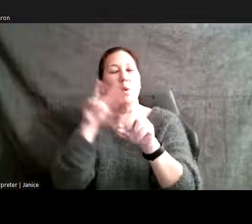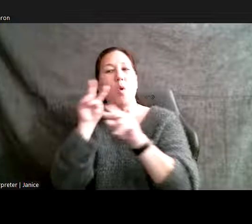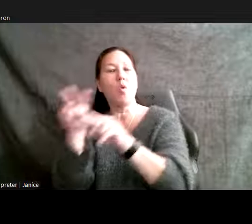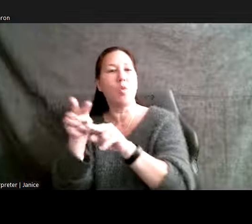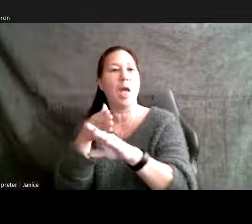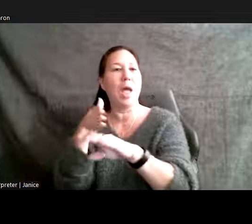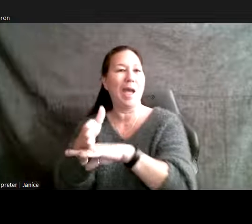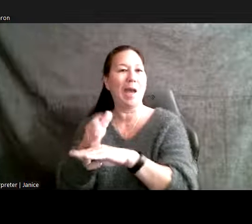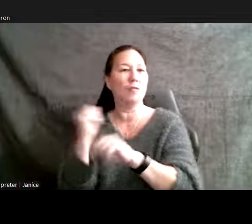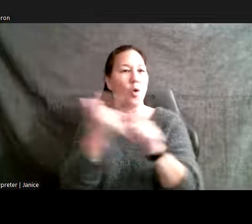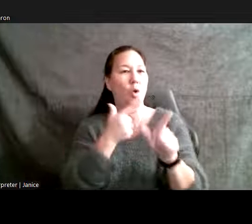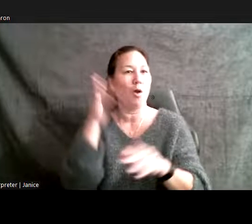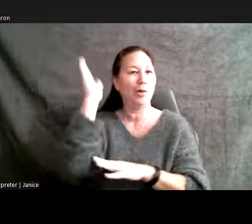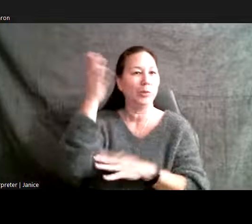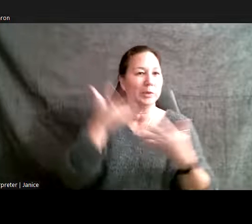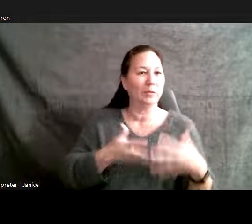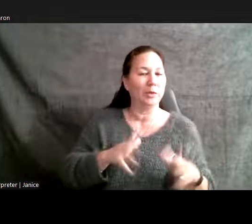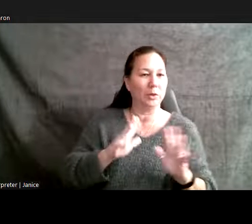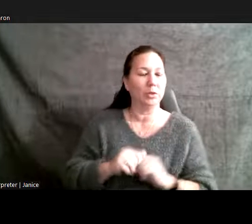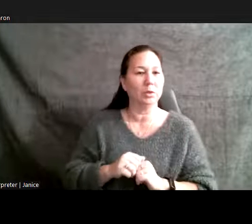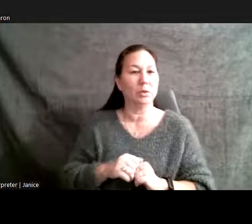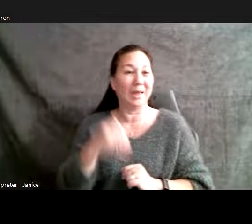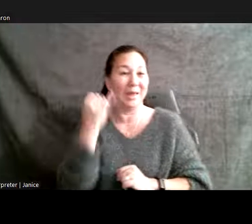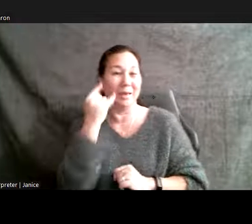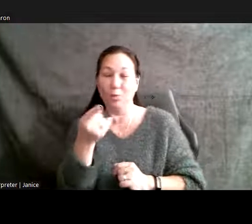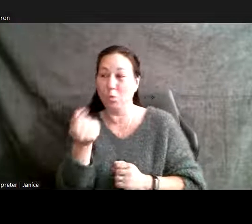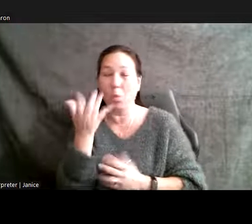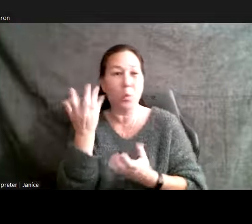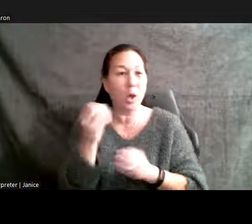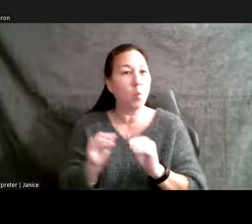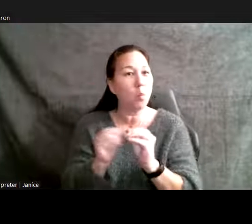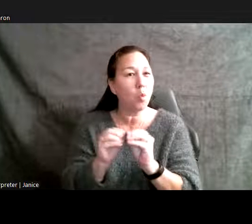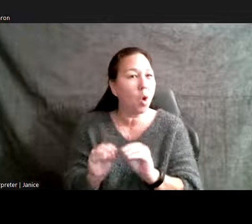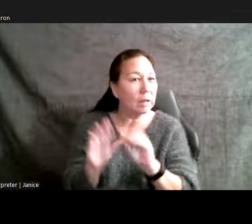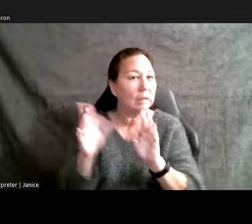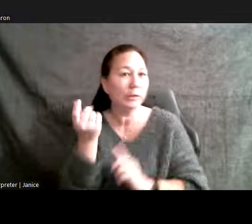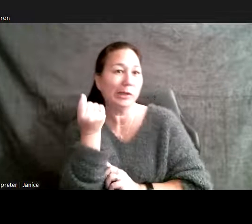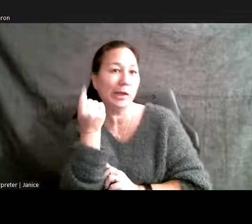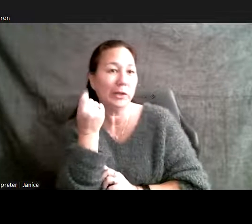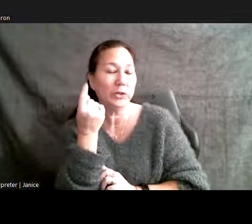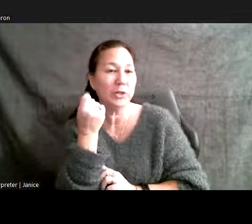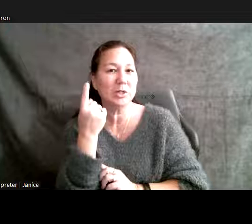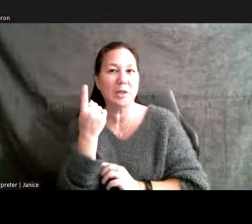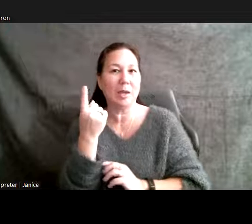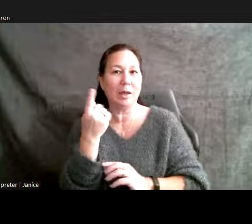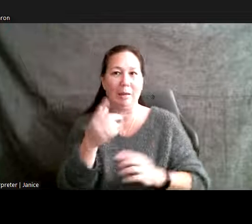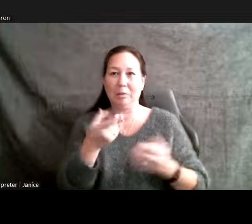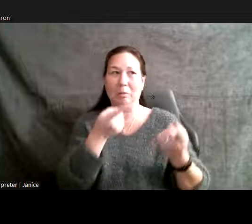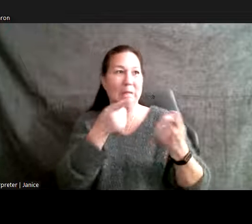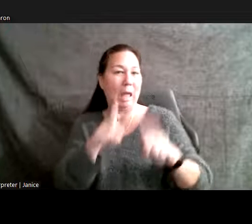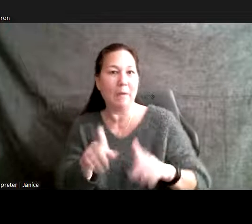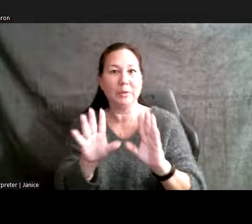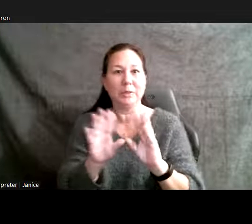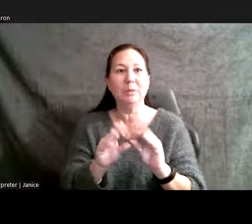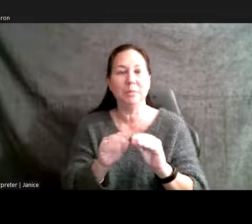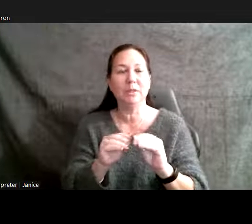a question regarding the clarification of meeting logistics as we go along, please type it into the Q&A box where it can be